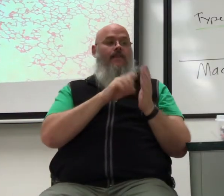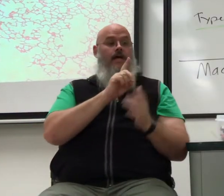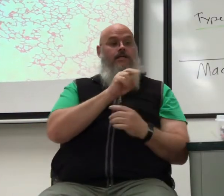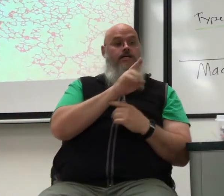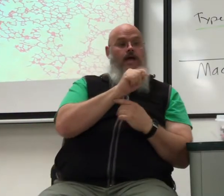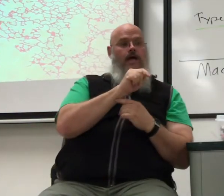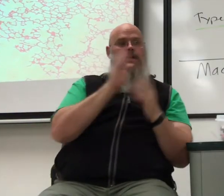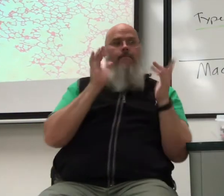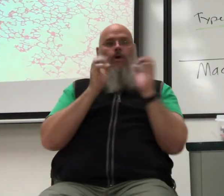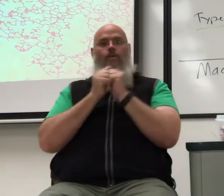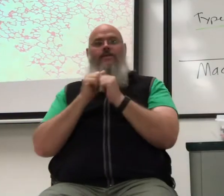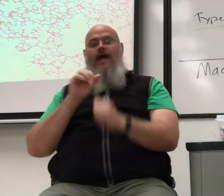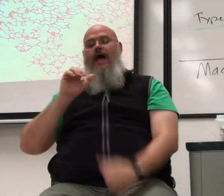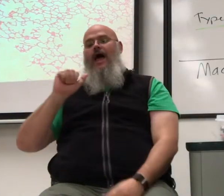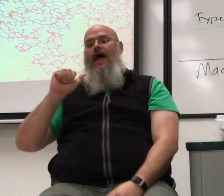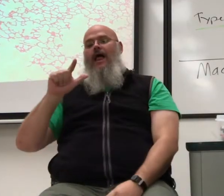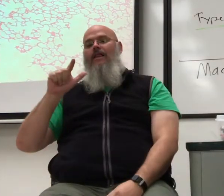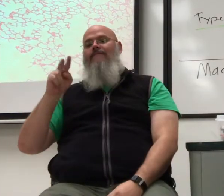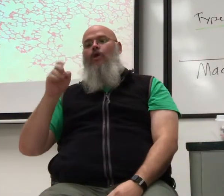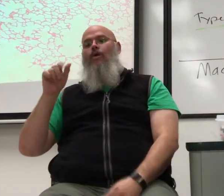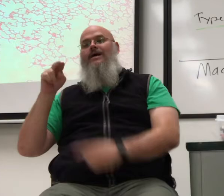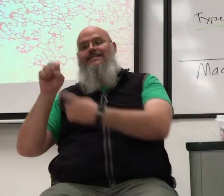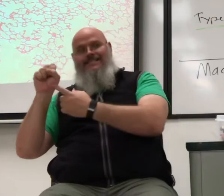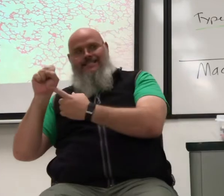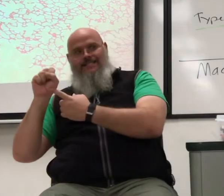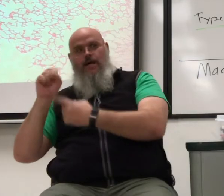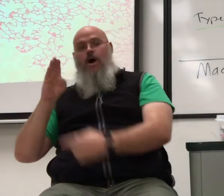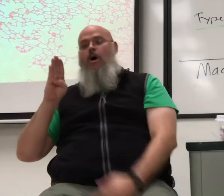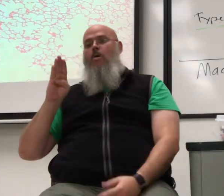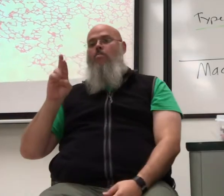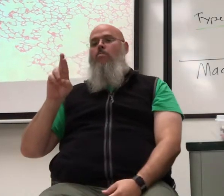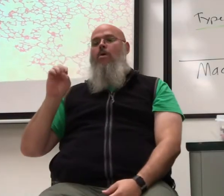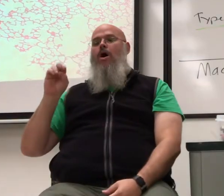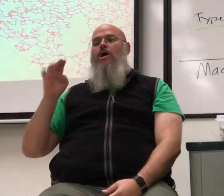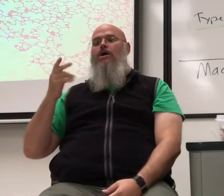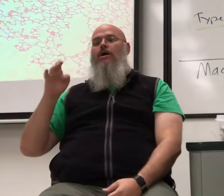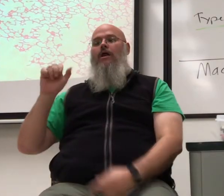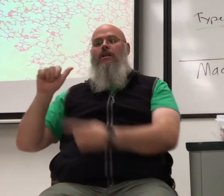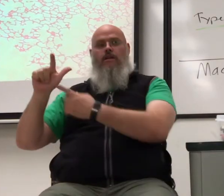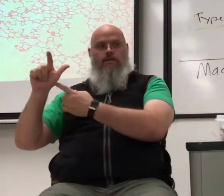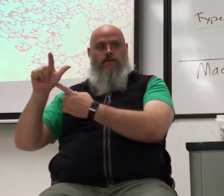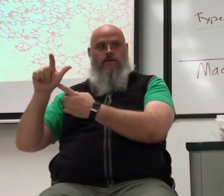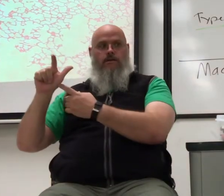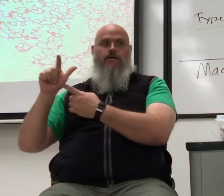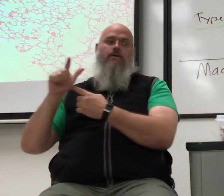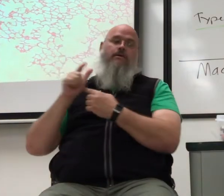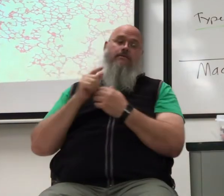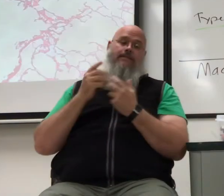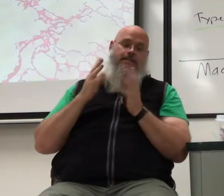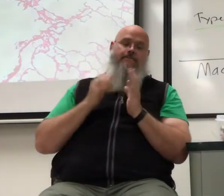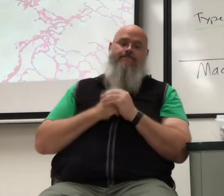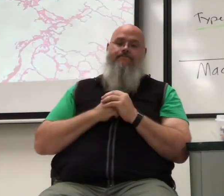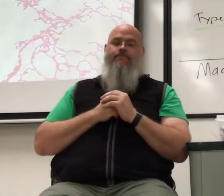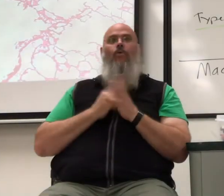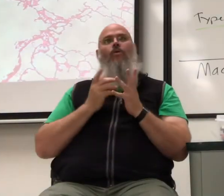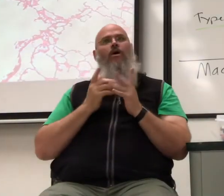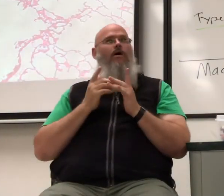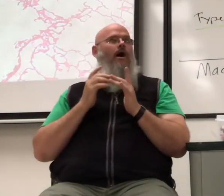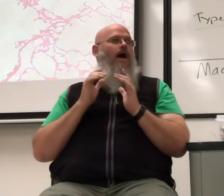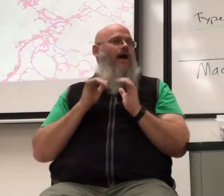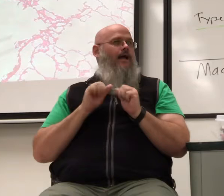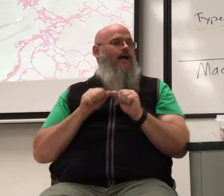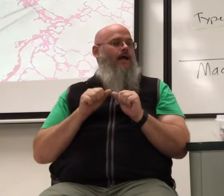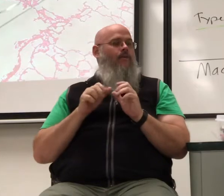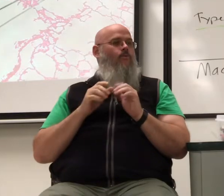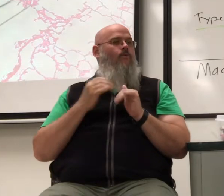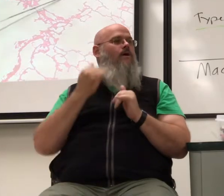just alveolus, bronchial. Okay, that's about all I can ask you besides, well, let me do this.